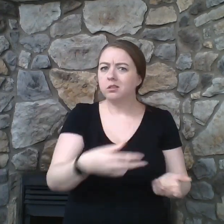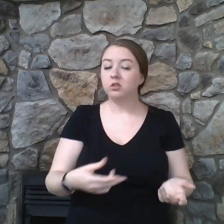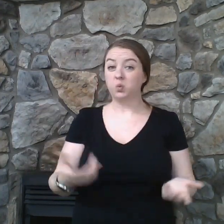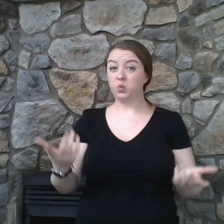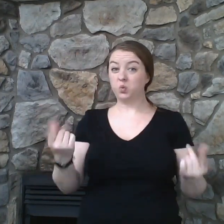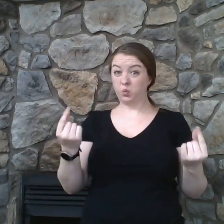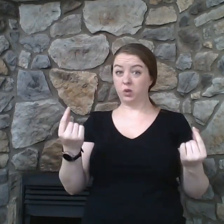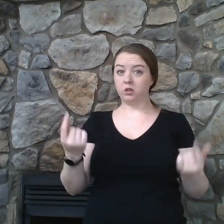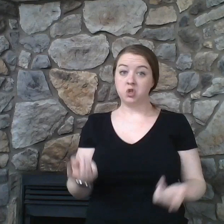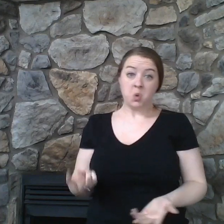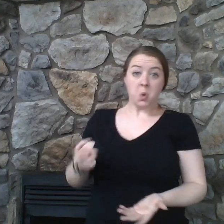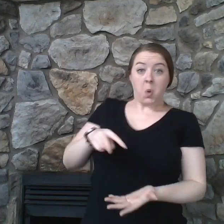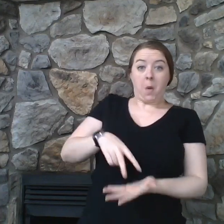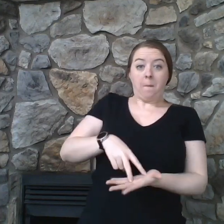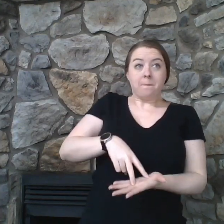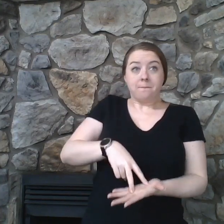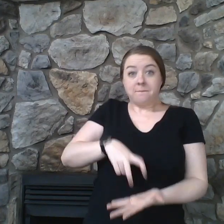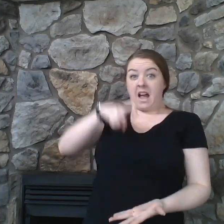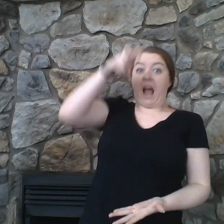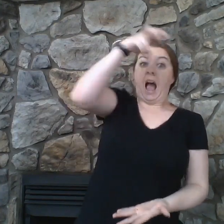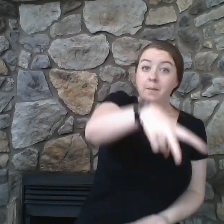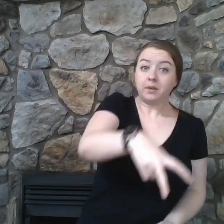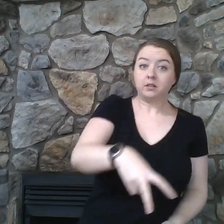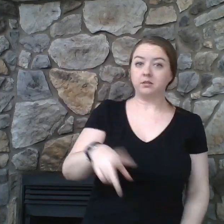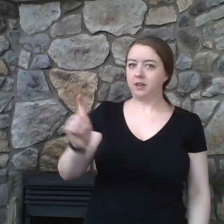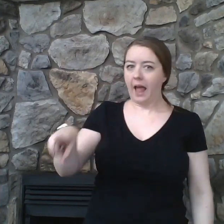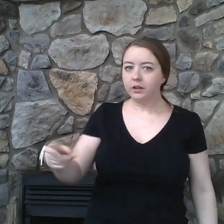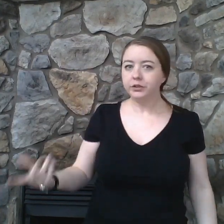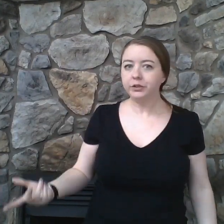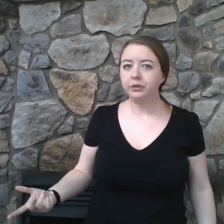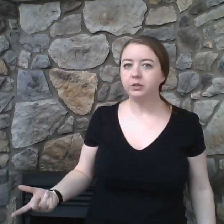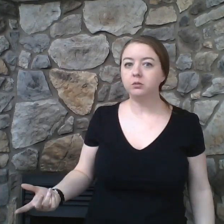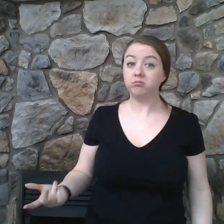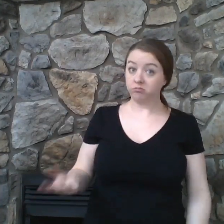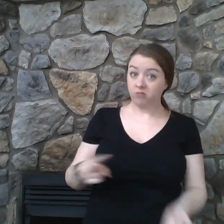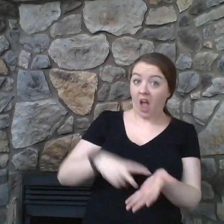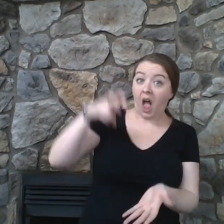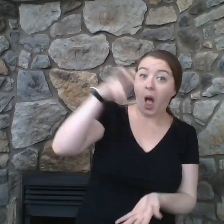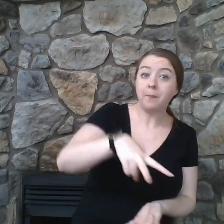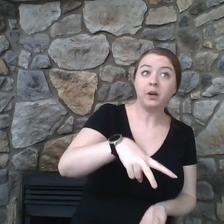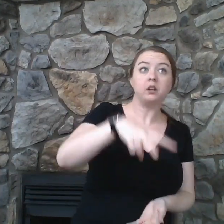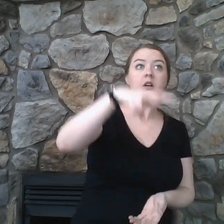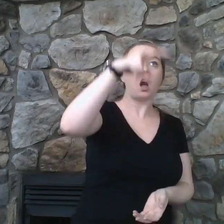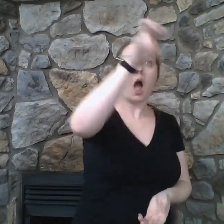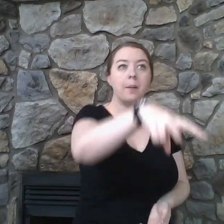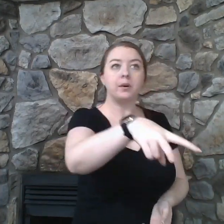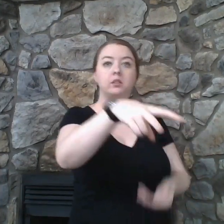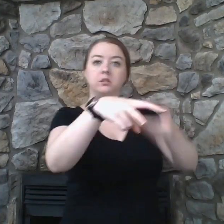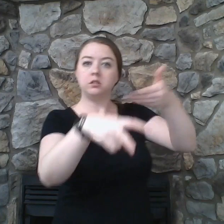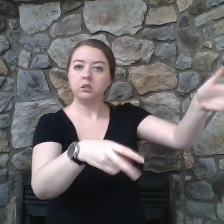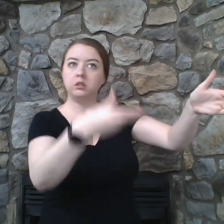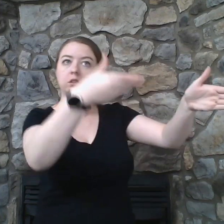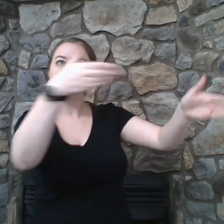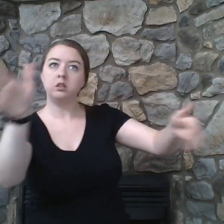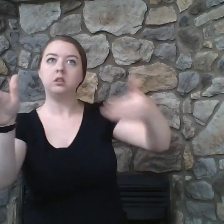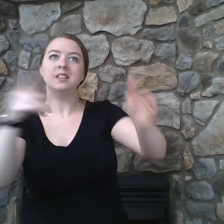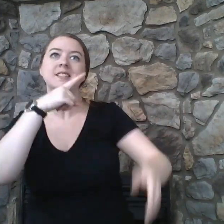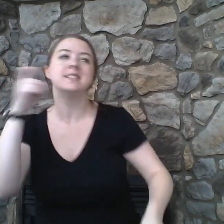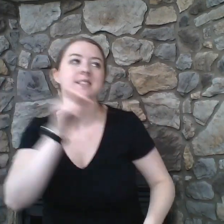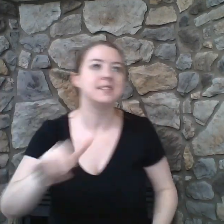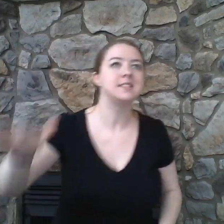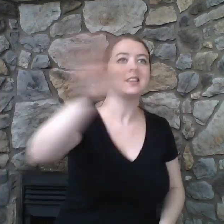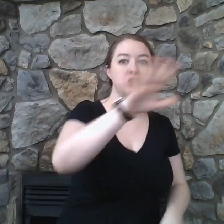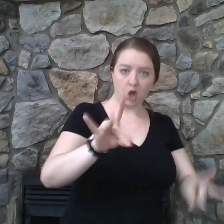his legs, and he hopped. He had to. He hopped through the flinders, he hopped through the cinders, he